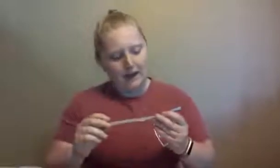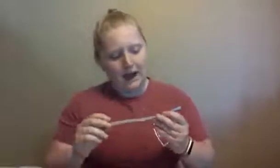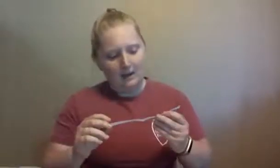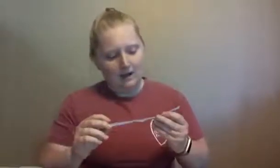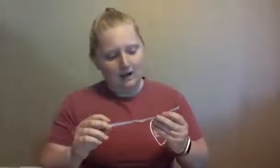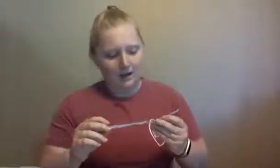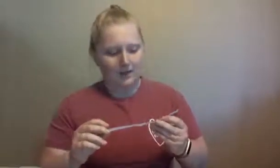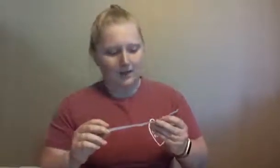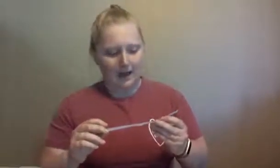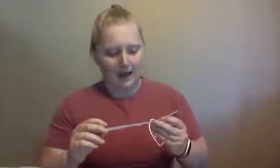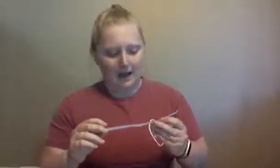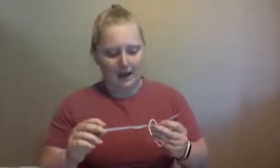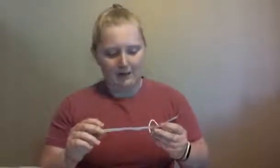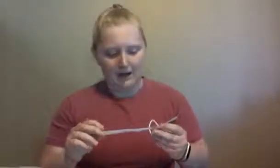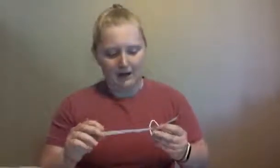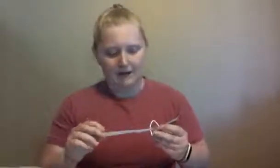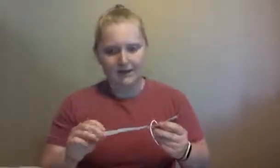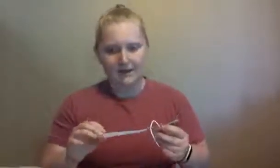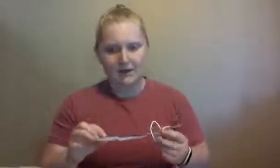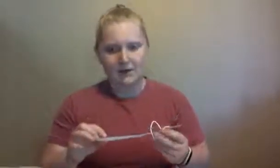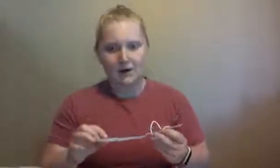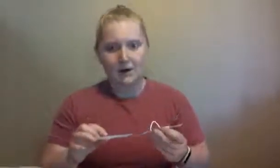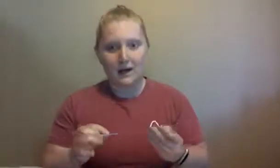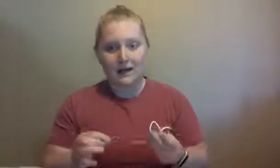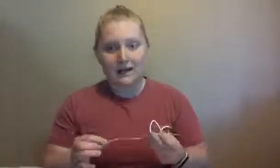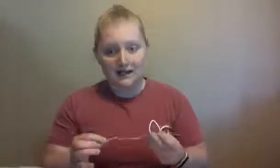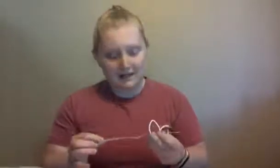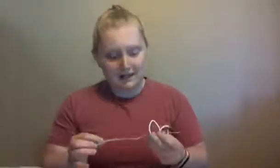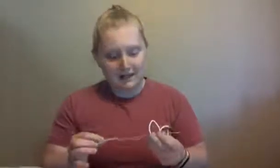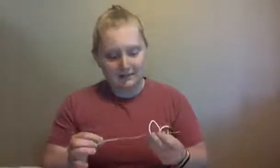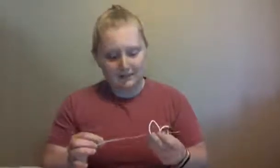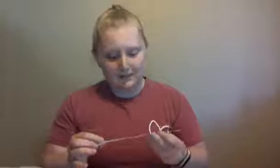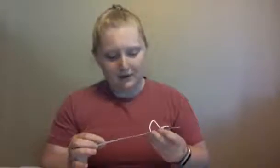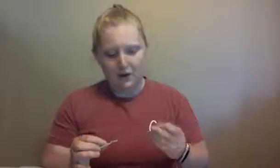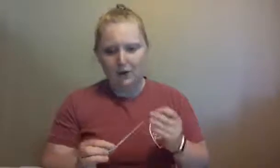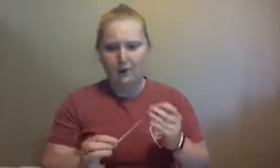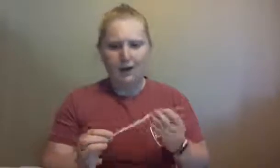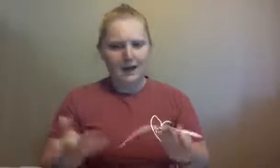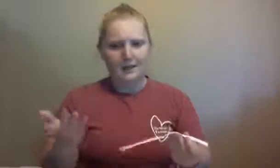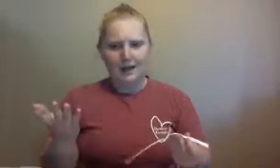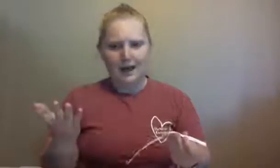hop and jump, and I might just visit you on Easter. What am I?